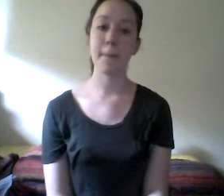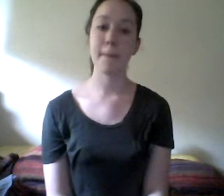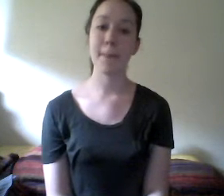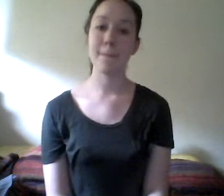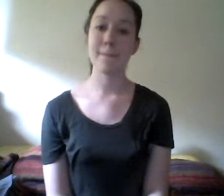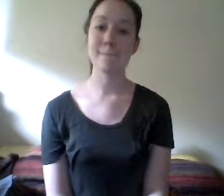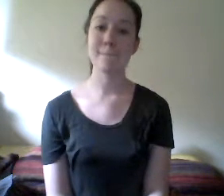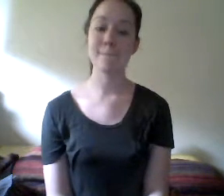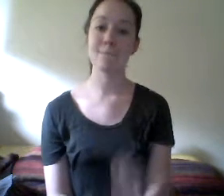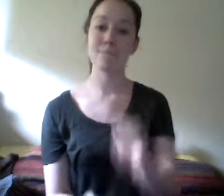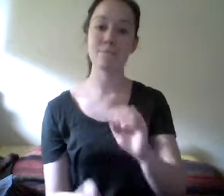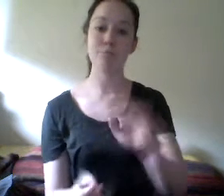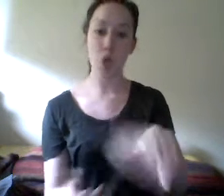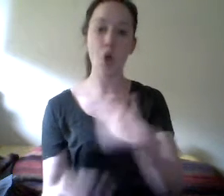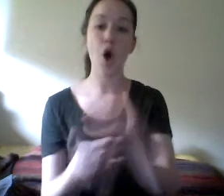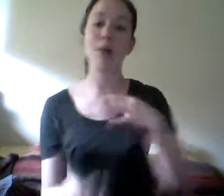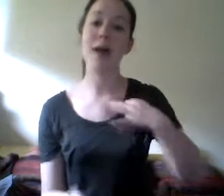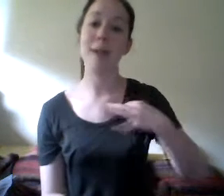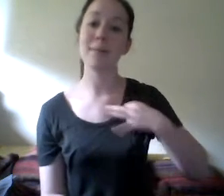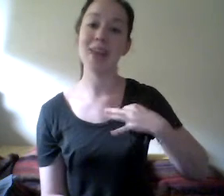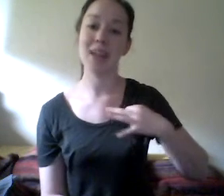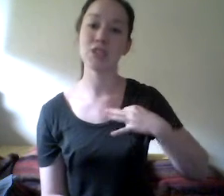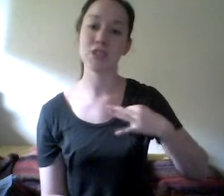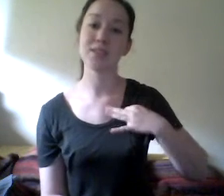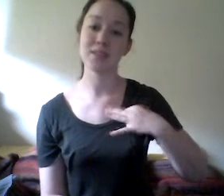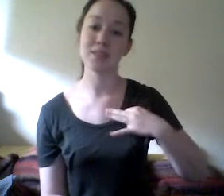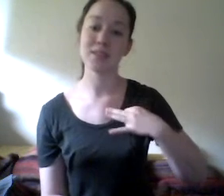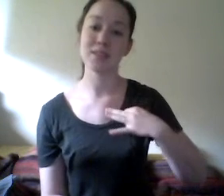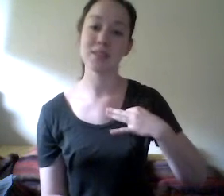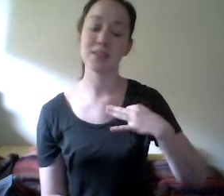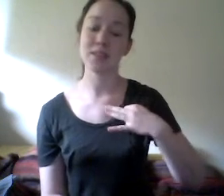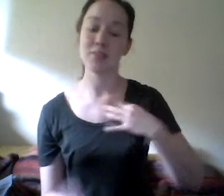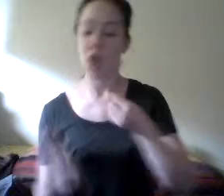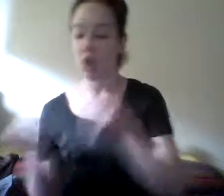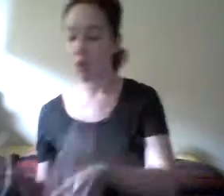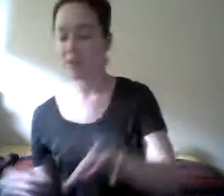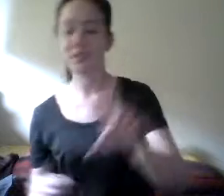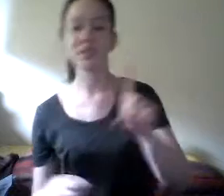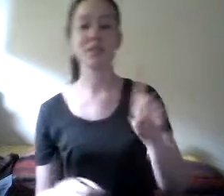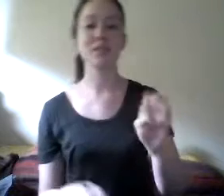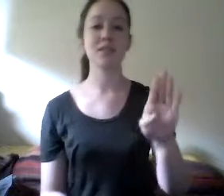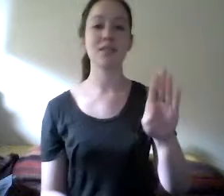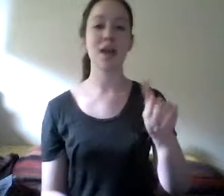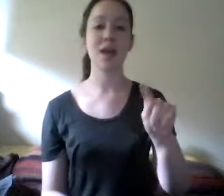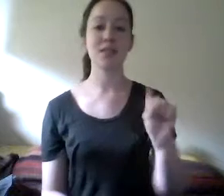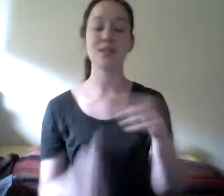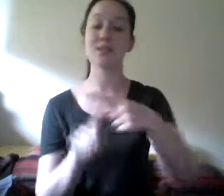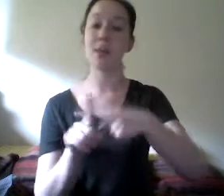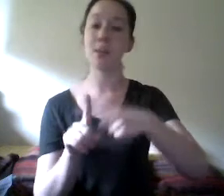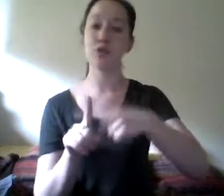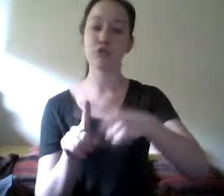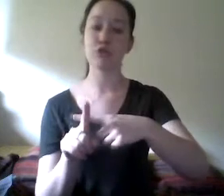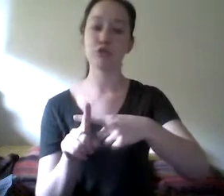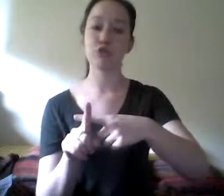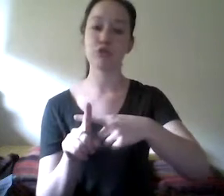These are all applications. So losses, debts, temperatures, these are